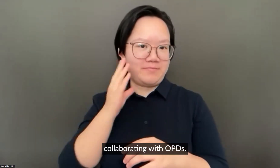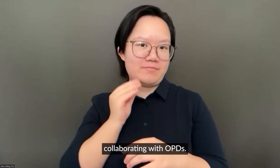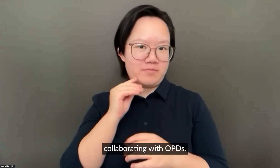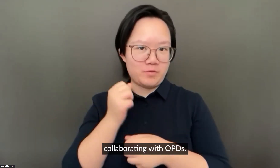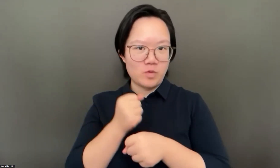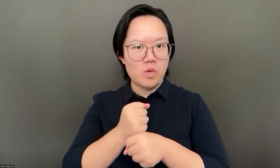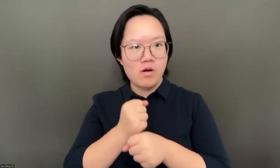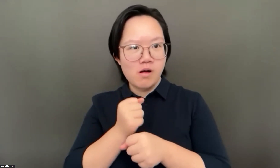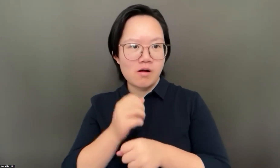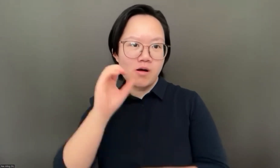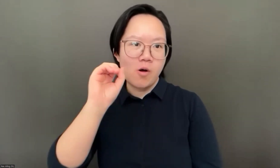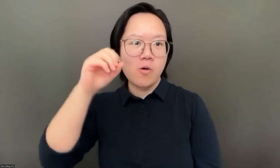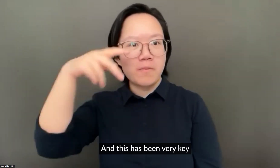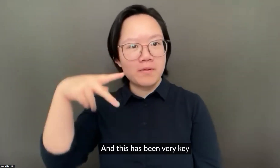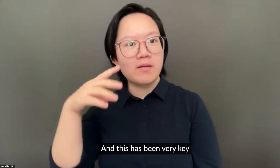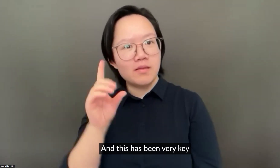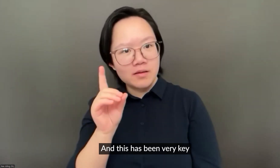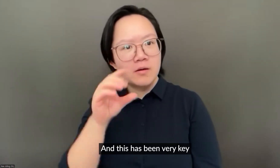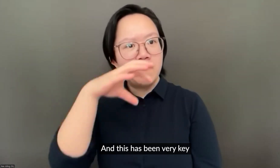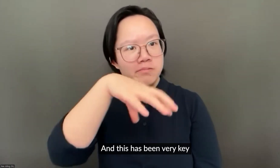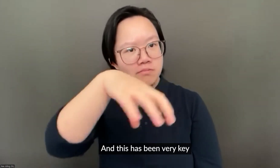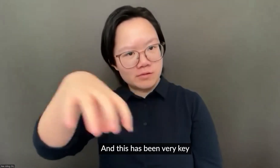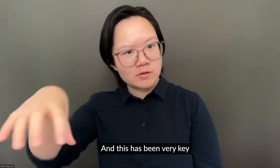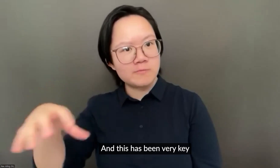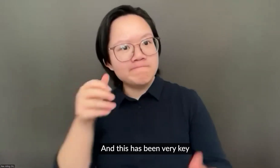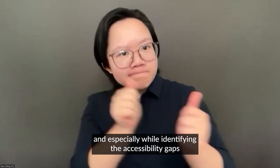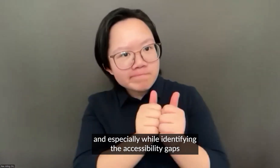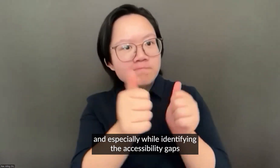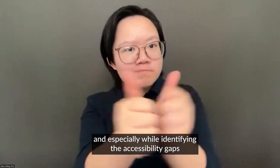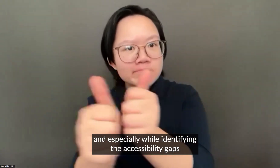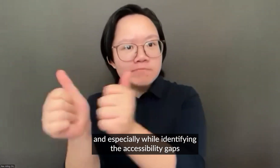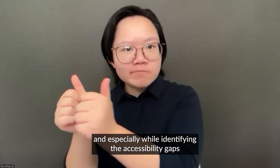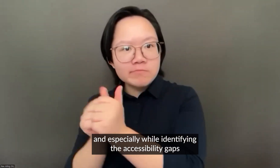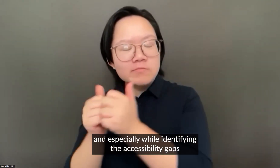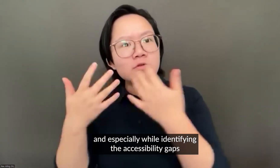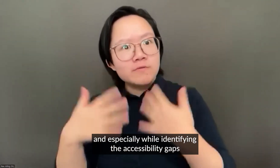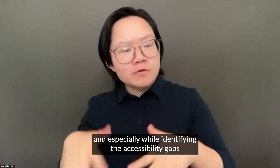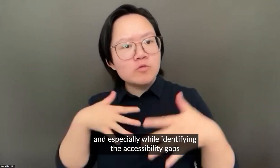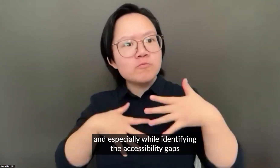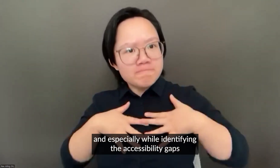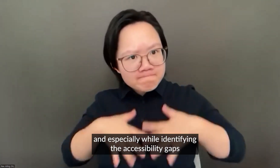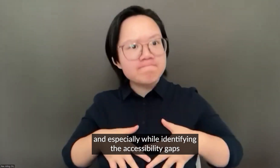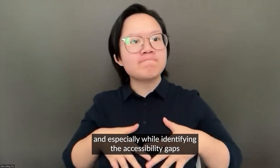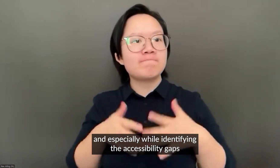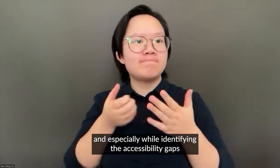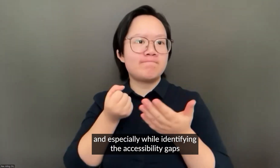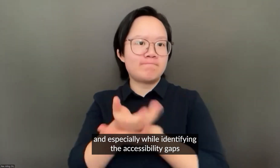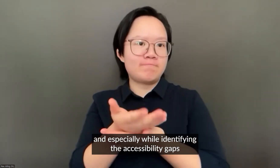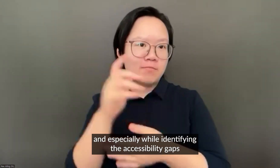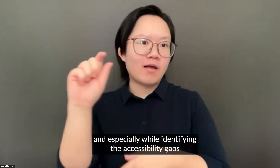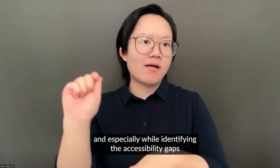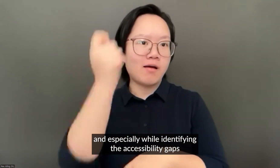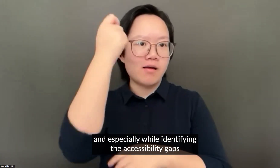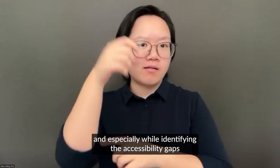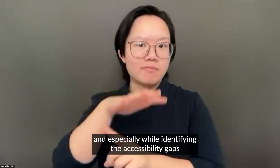collaborating with OPDs. And this has been very key, and especially while identifying the